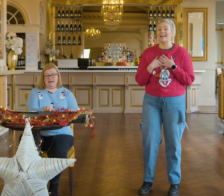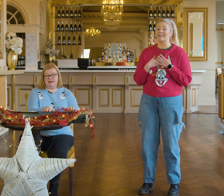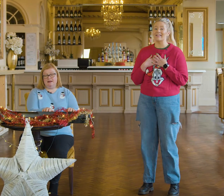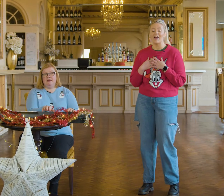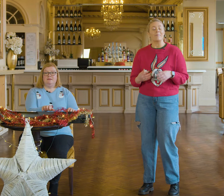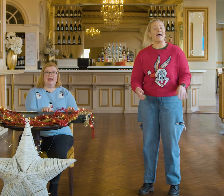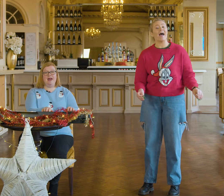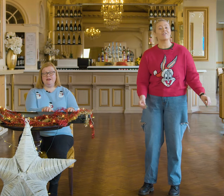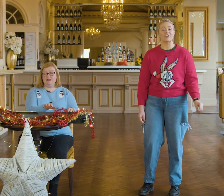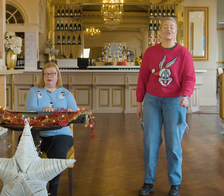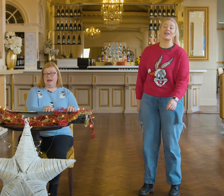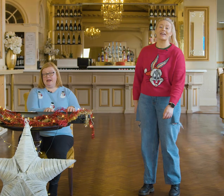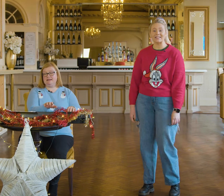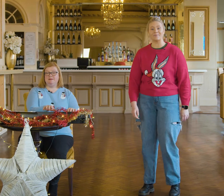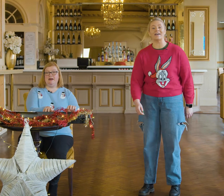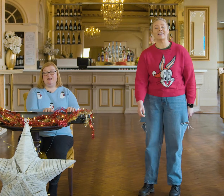understanding. Merry Christmas,